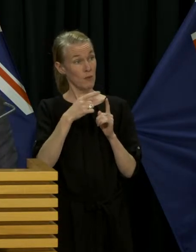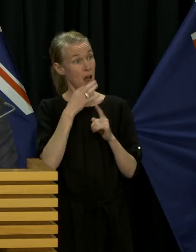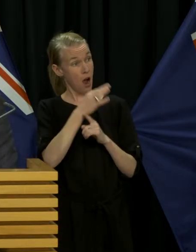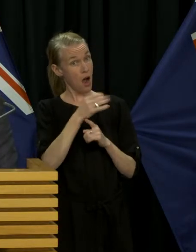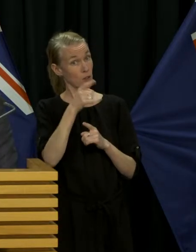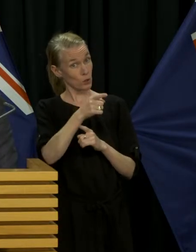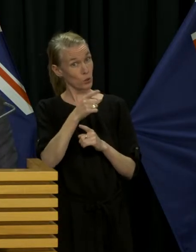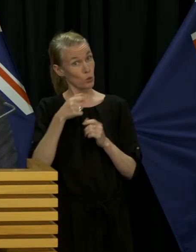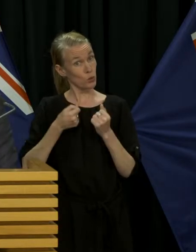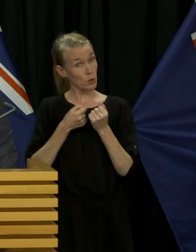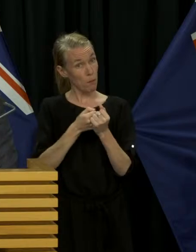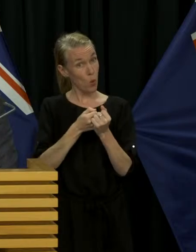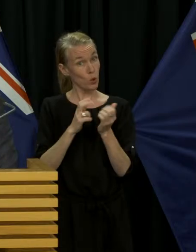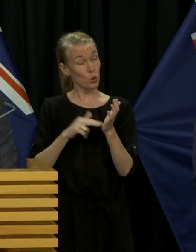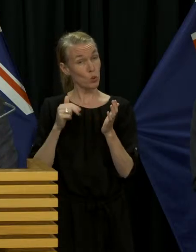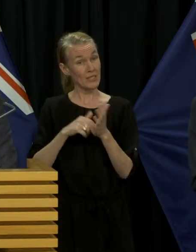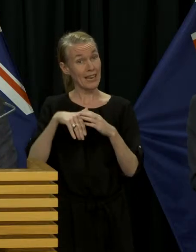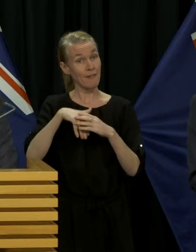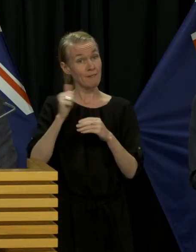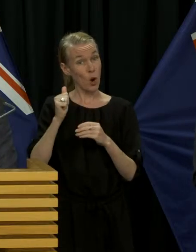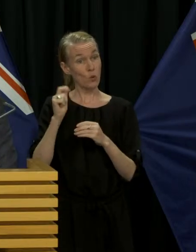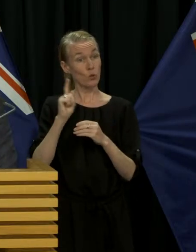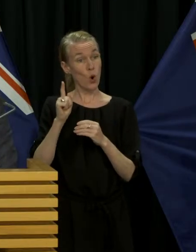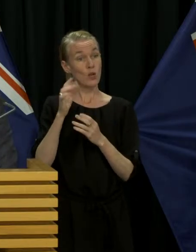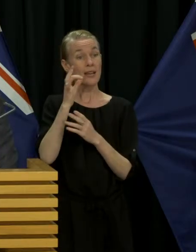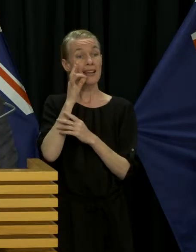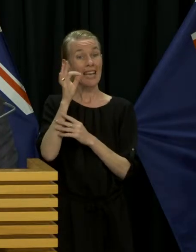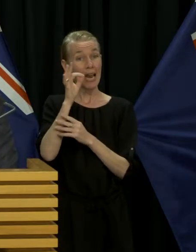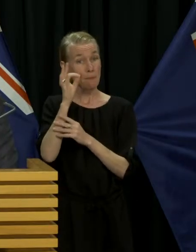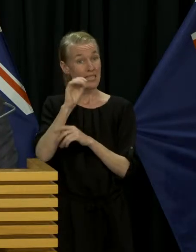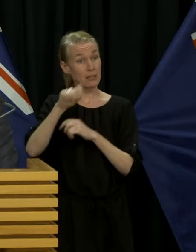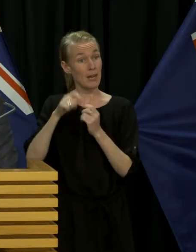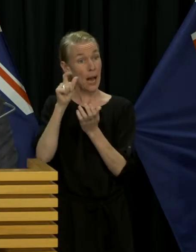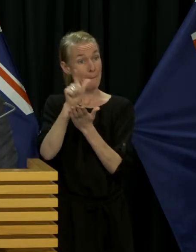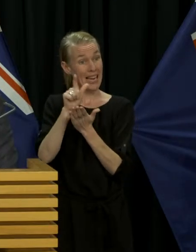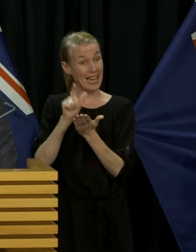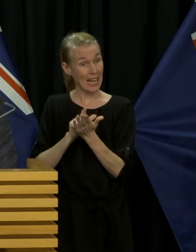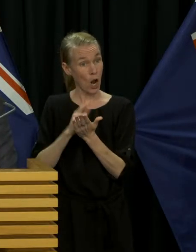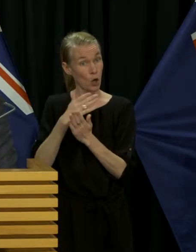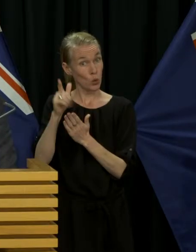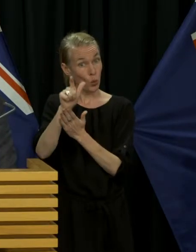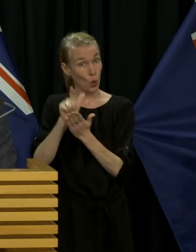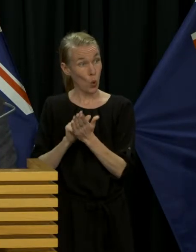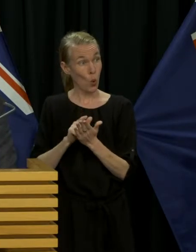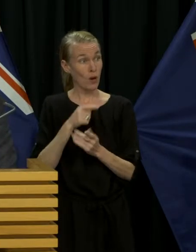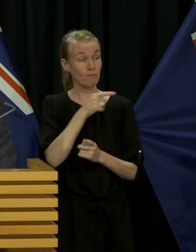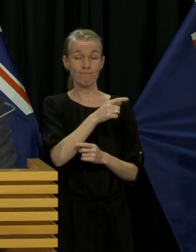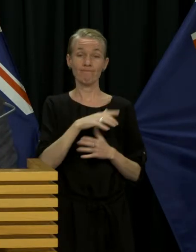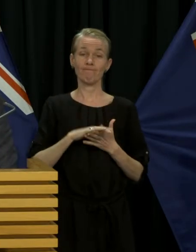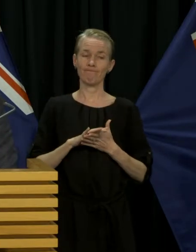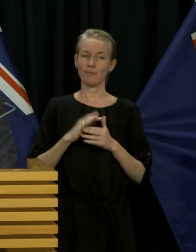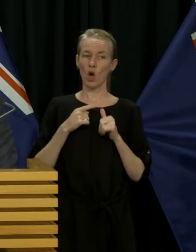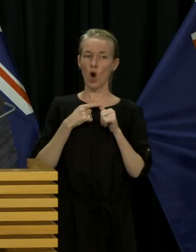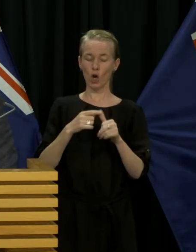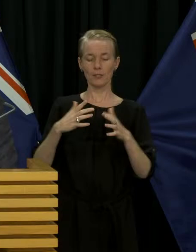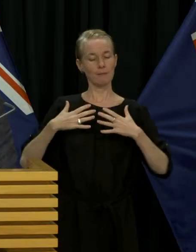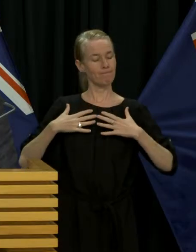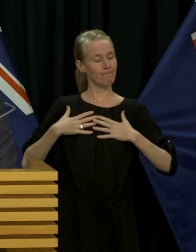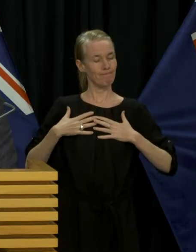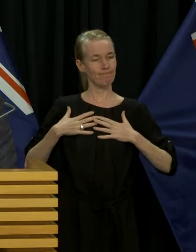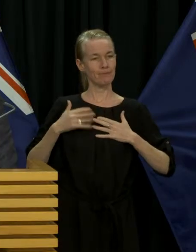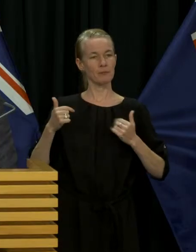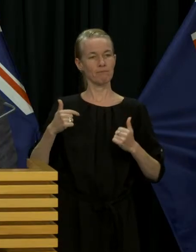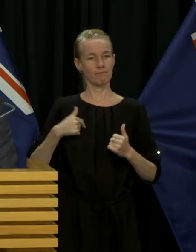cannabis? Well, I'm obviously a public servant, and it's the government that's made a decision to put that issue to a referendum.